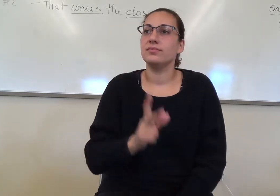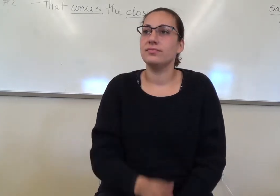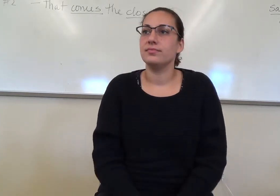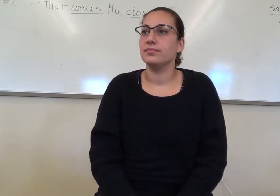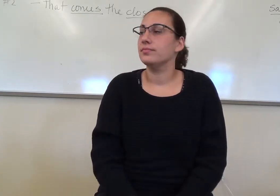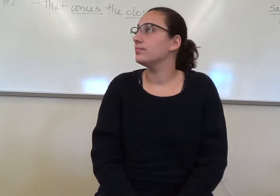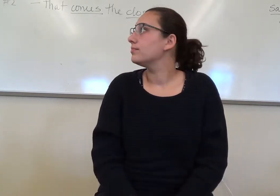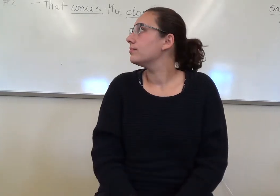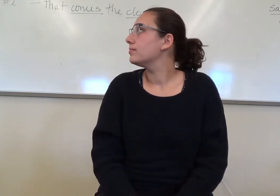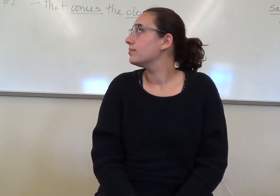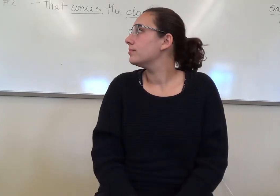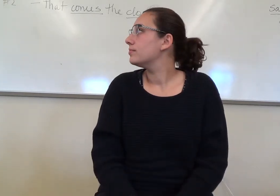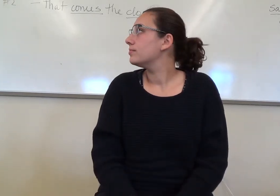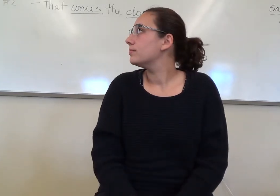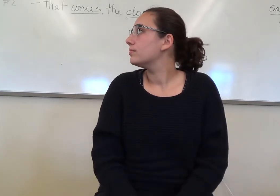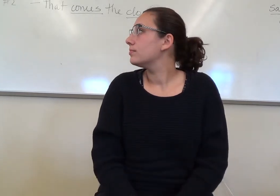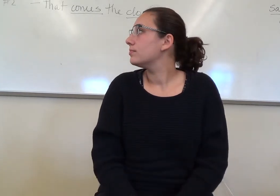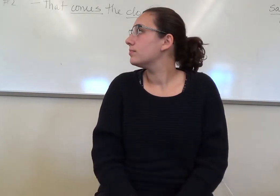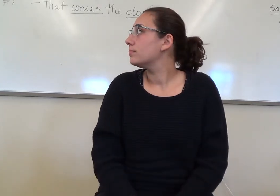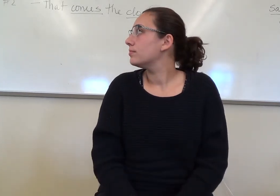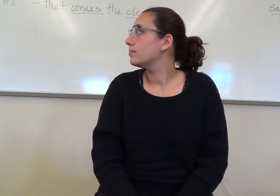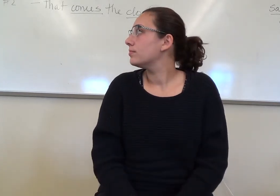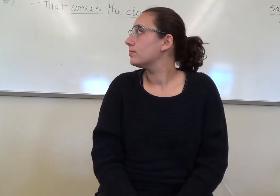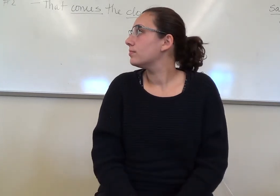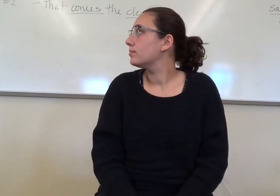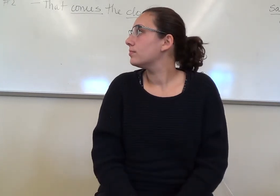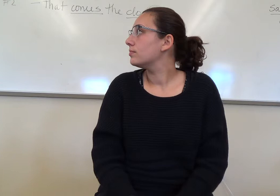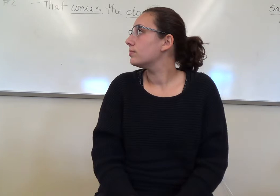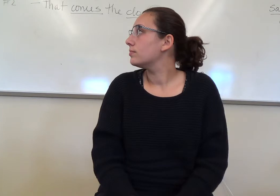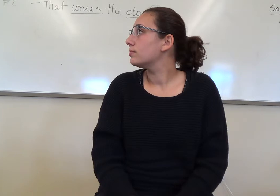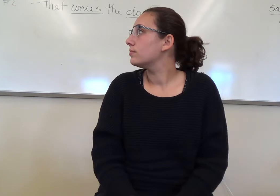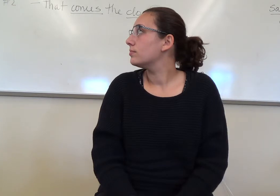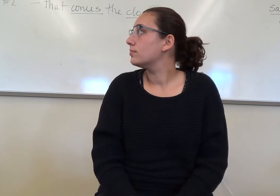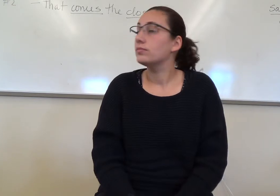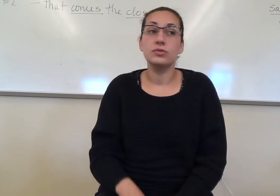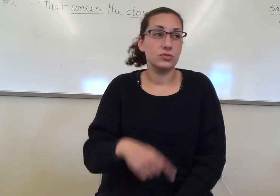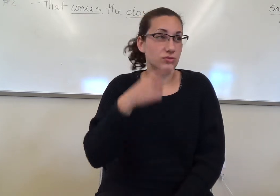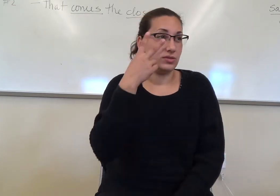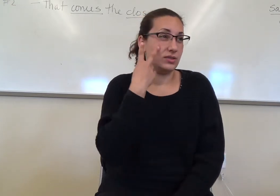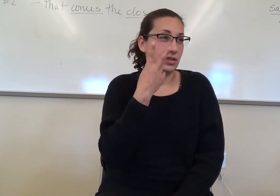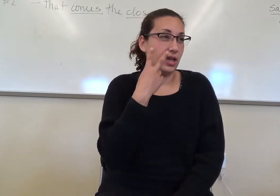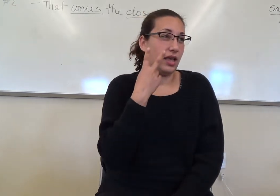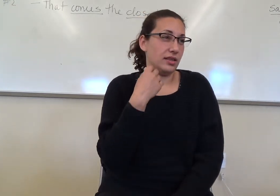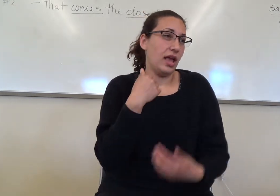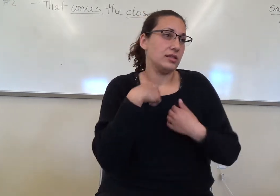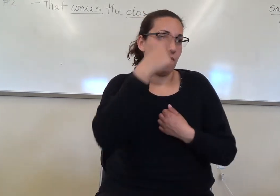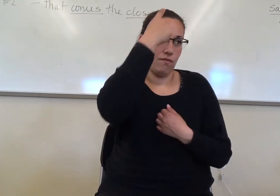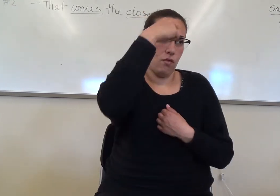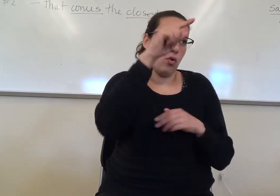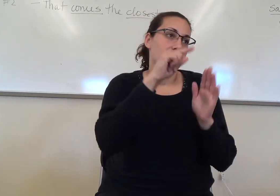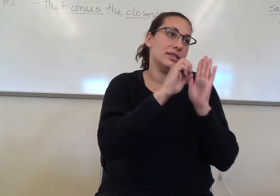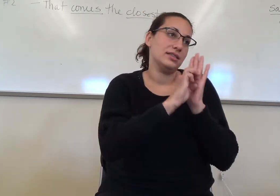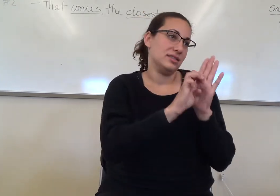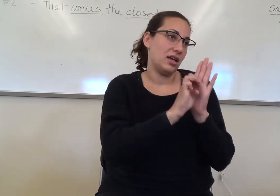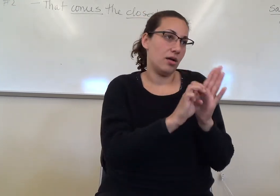Right? See what I'm doing? Everything has, for example, for example, for